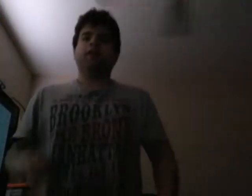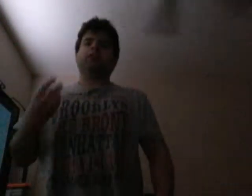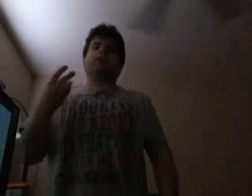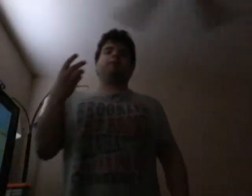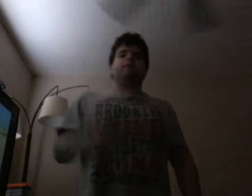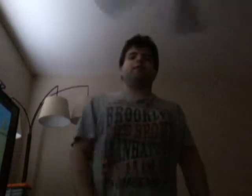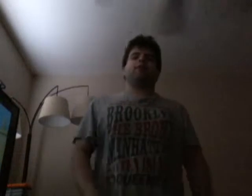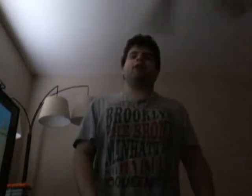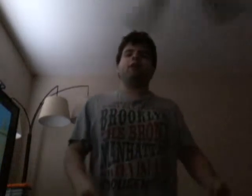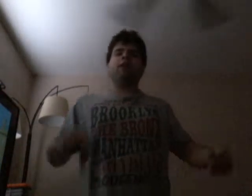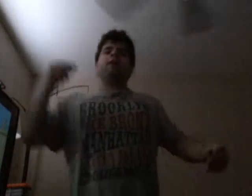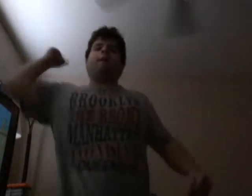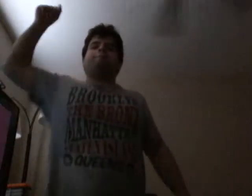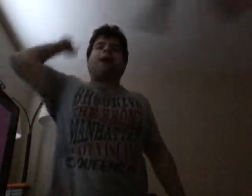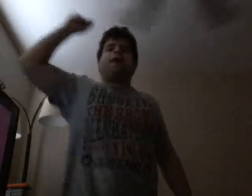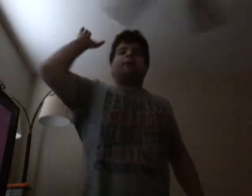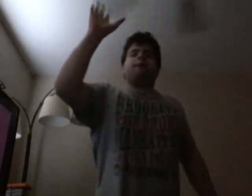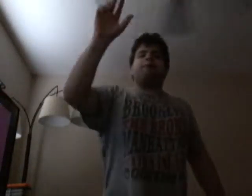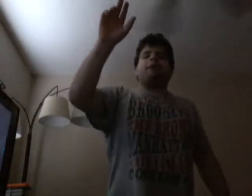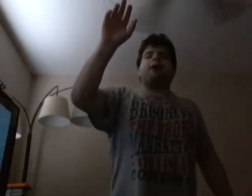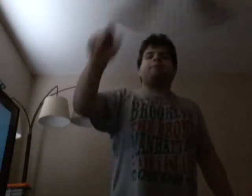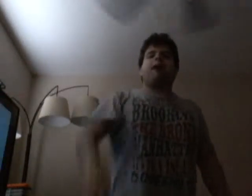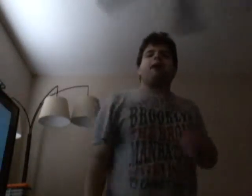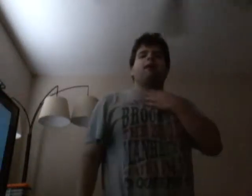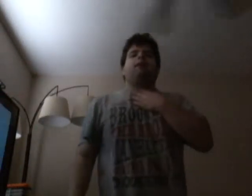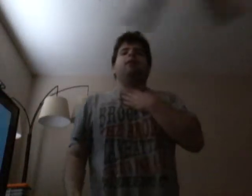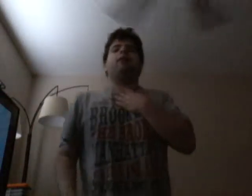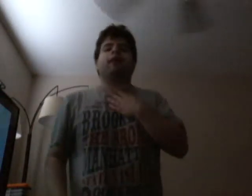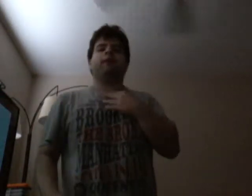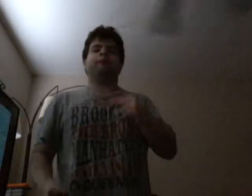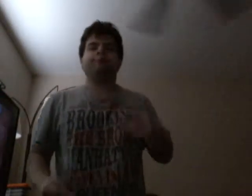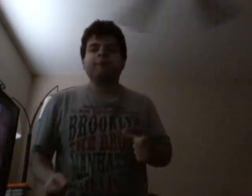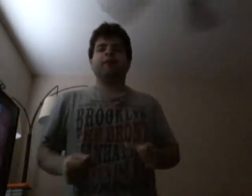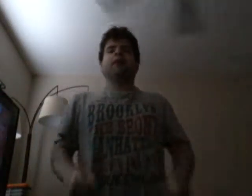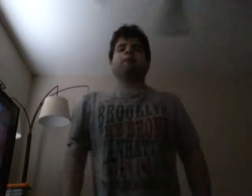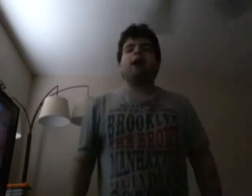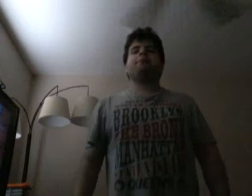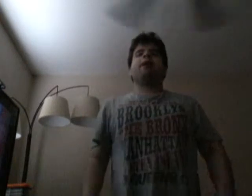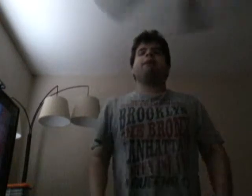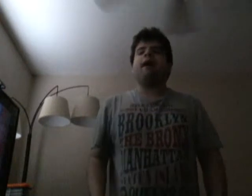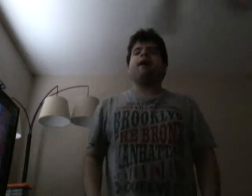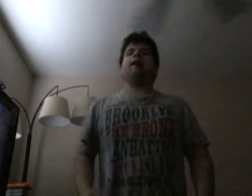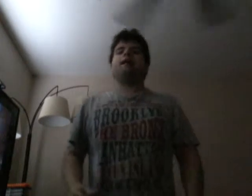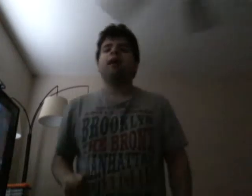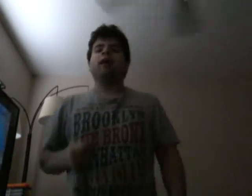You sound like NSYNC. It's McDonald's Fest. Bye. For 21 days. Bye. Suddenly